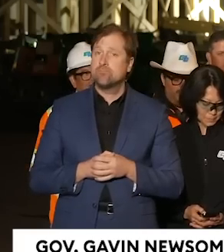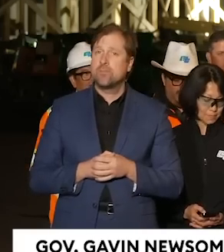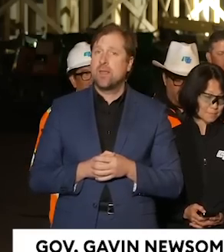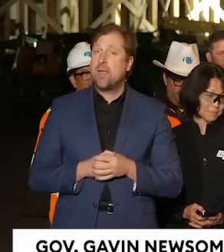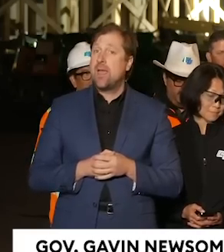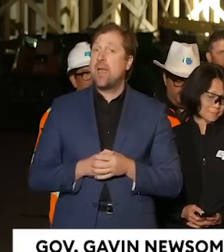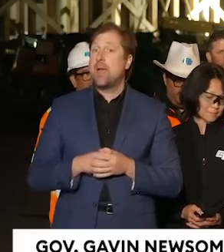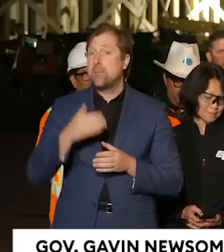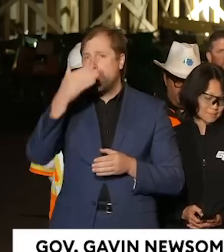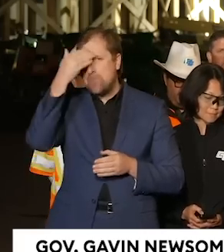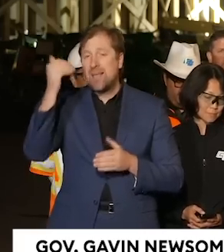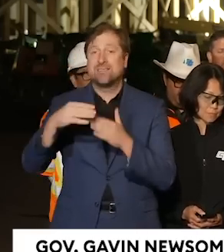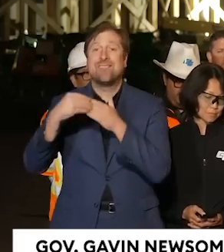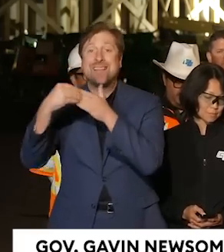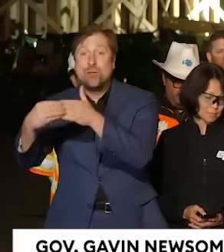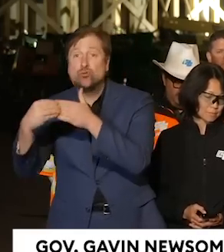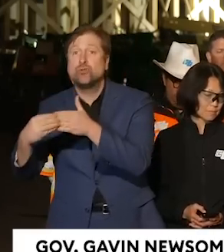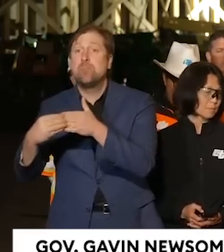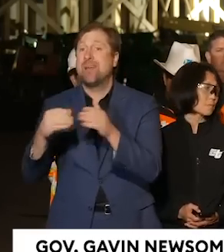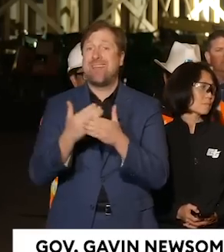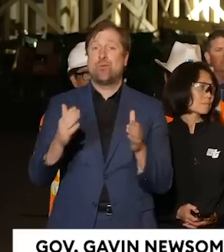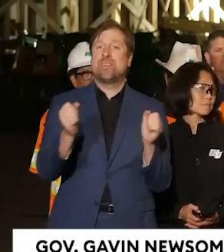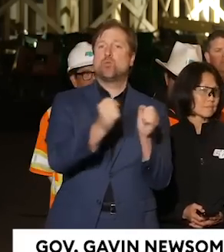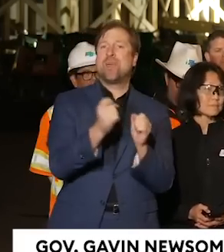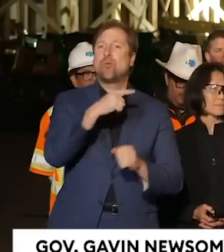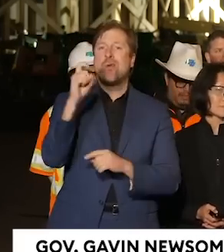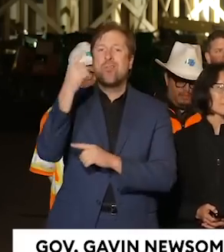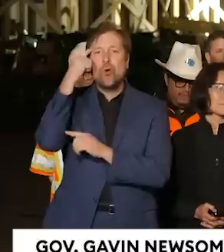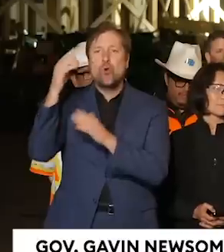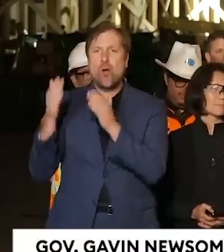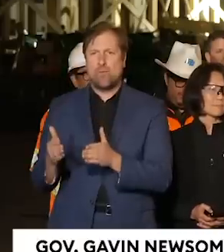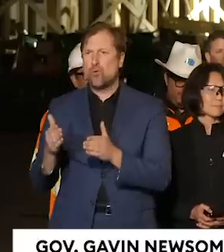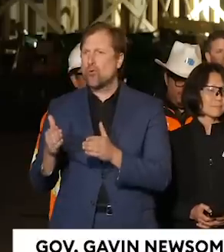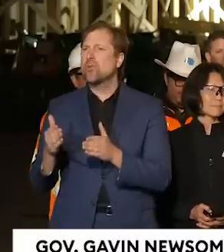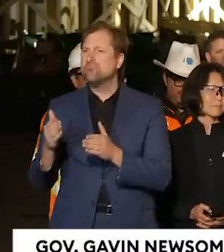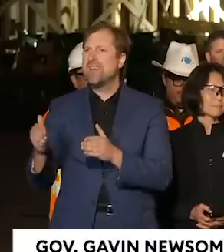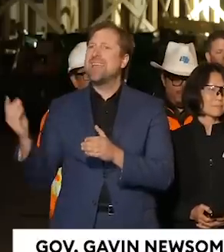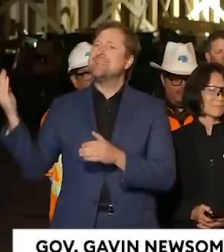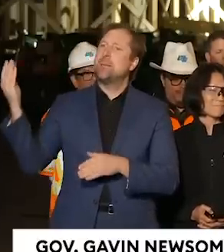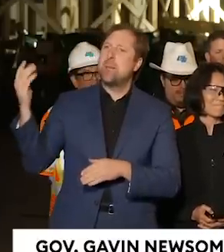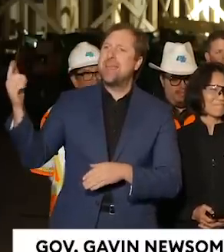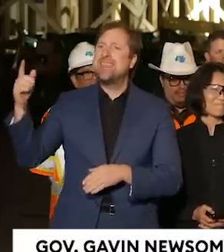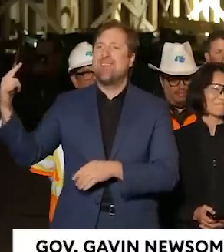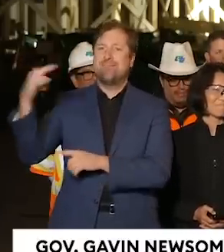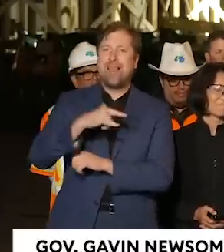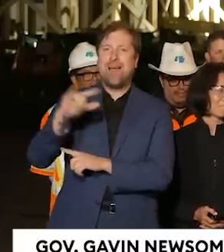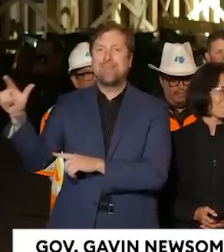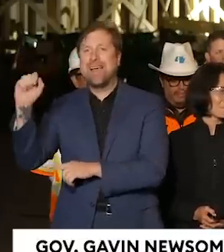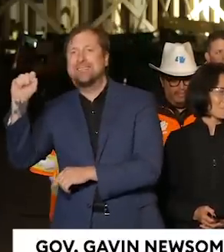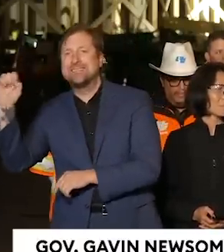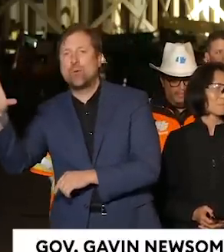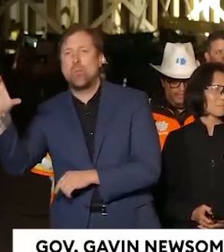of leadership and leadership coming together. The governor, just think for a minute, He has come back and forth to LA